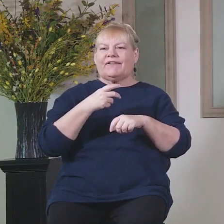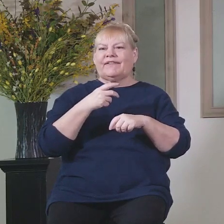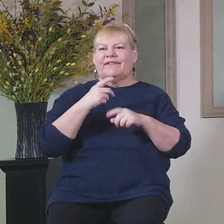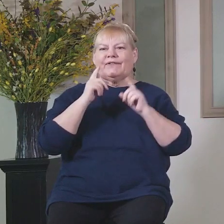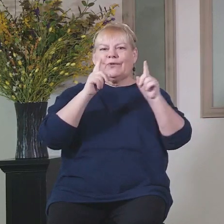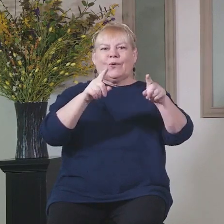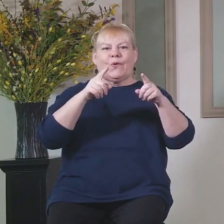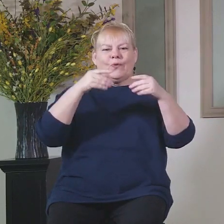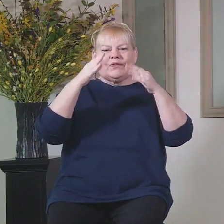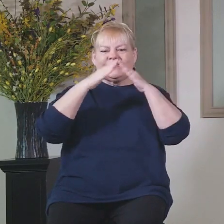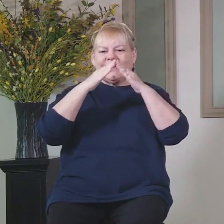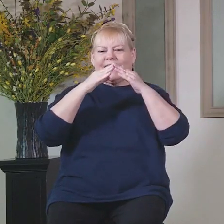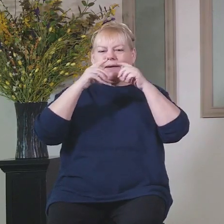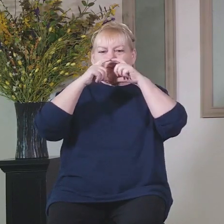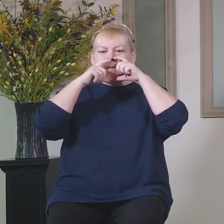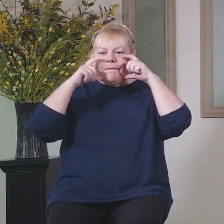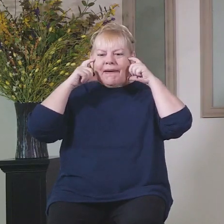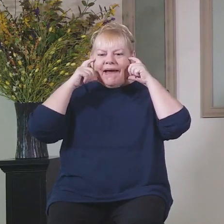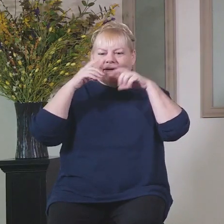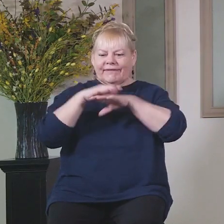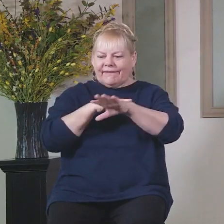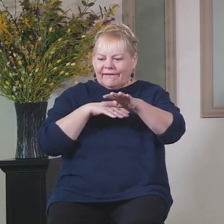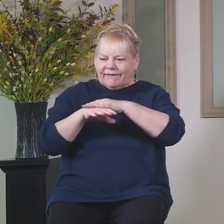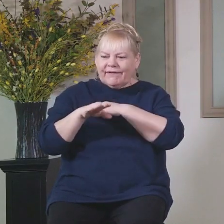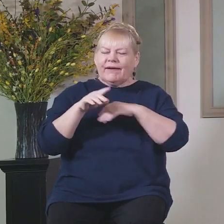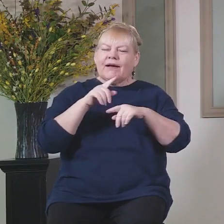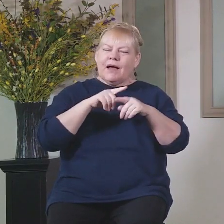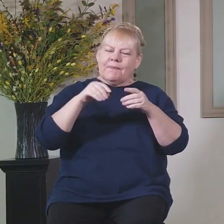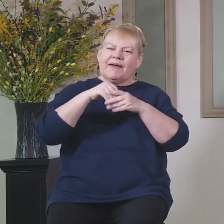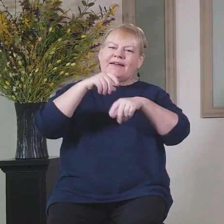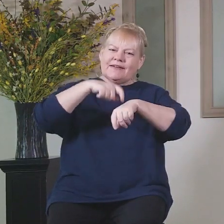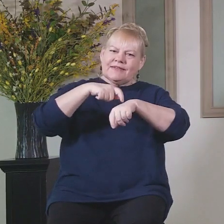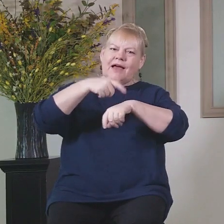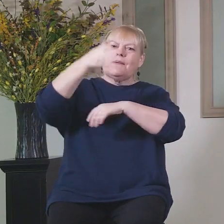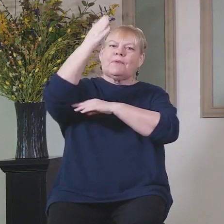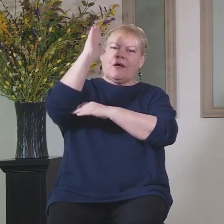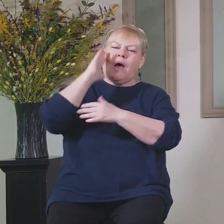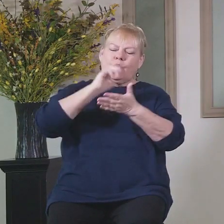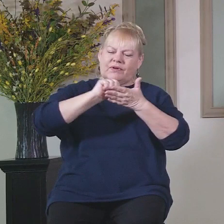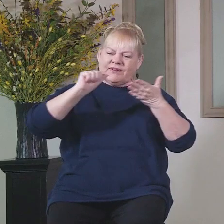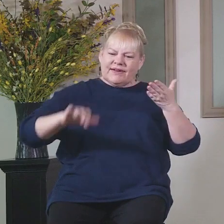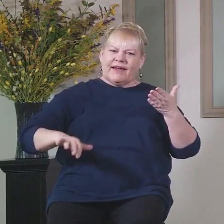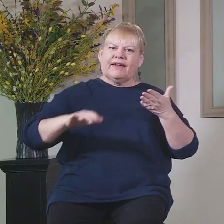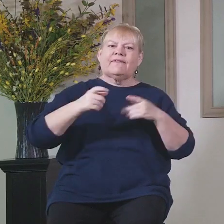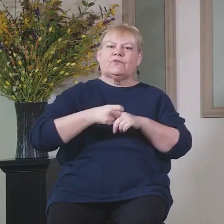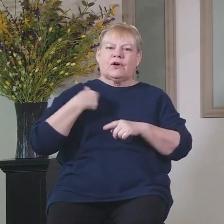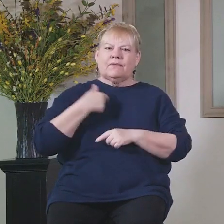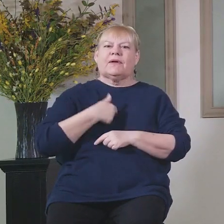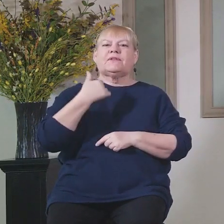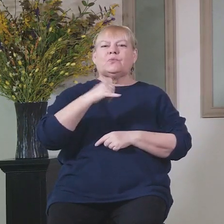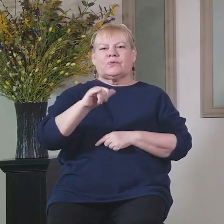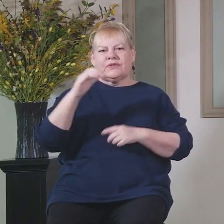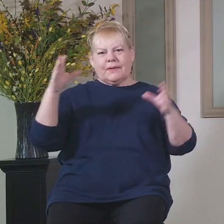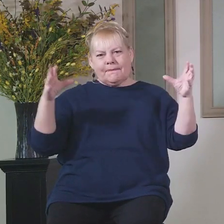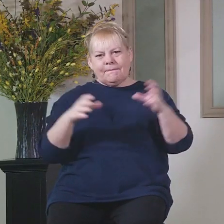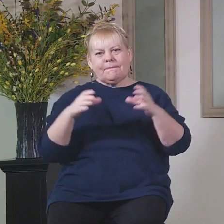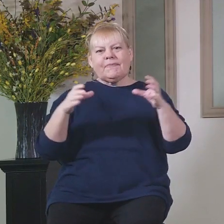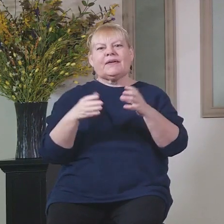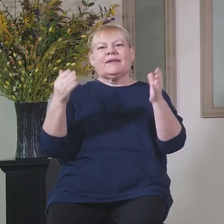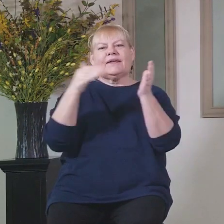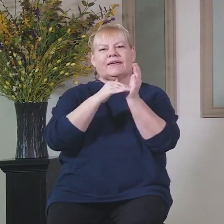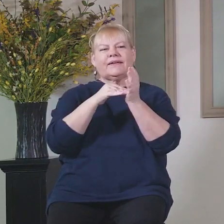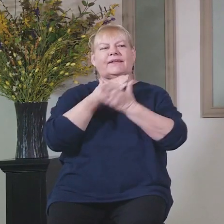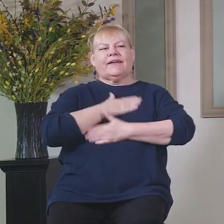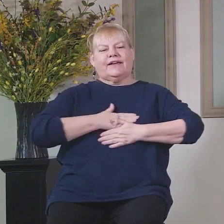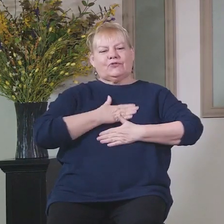gloves, but I'm confident that in time God's going to take this scourge away from us and we'll be able to come back together once again and enjoy